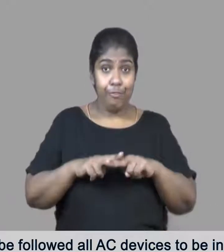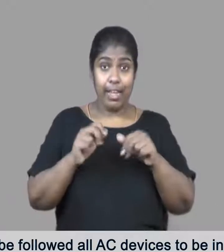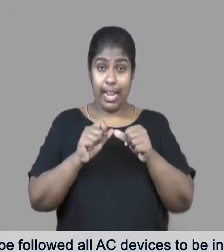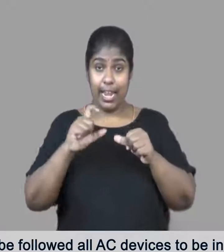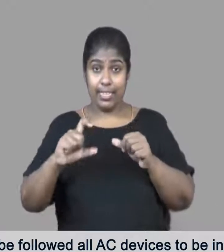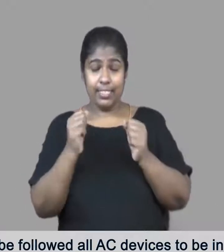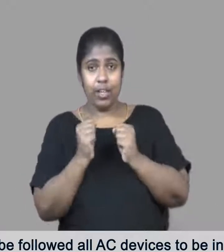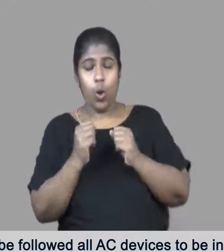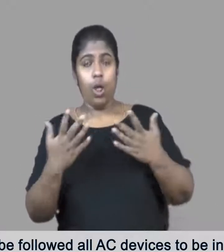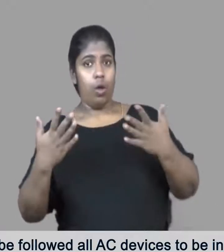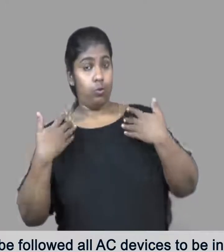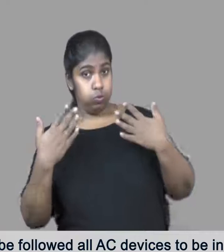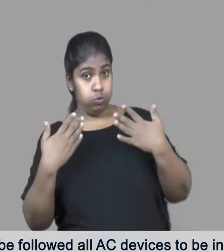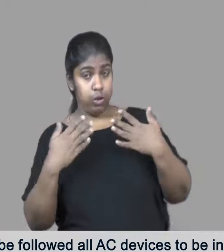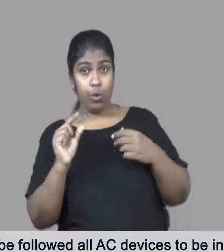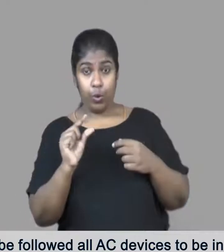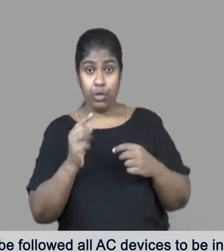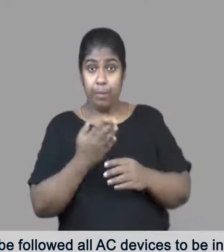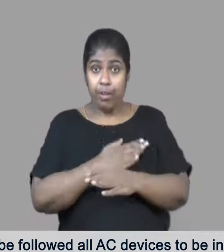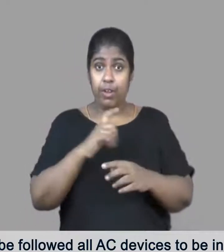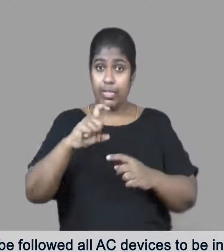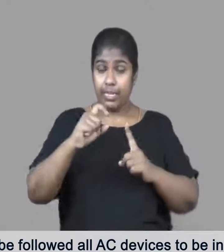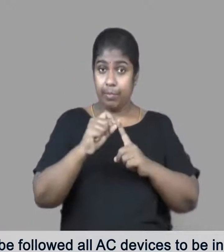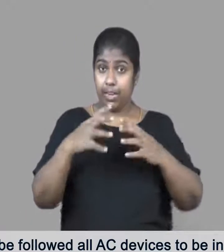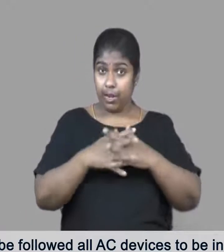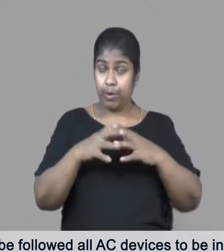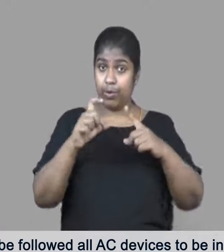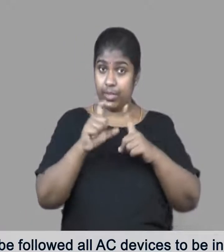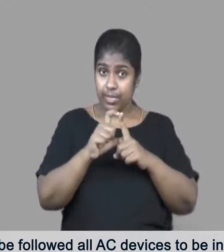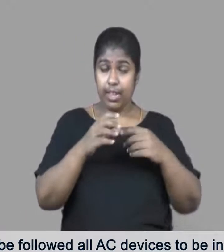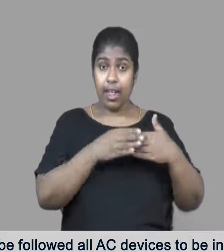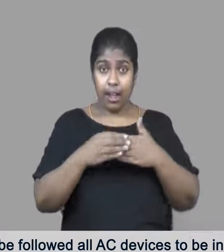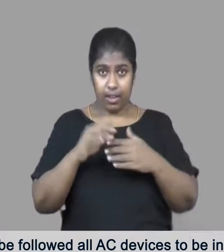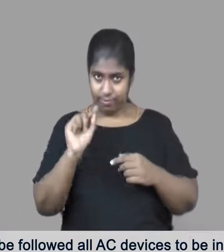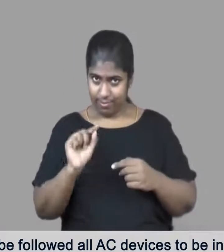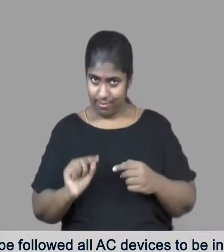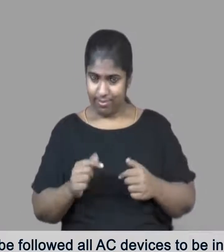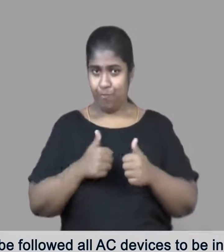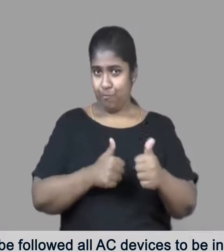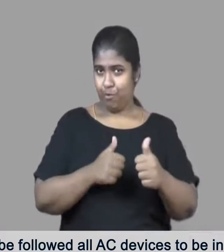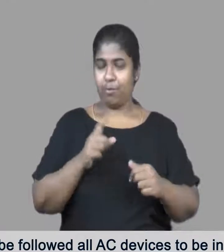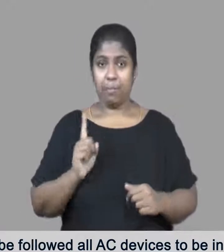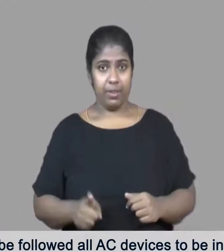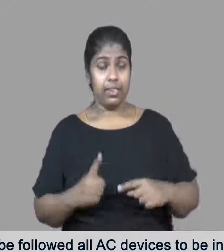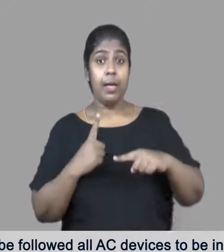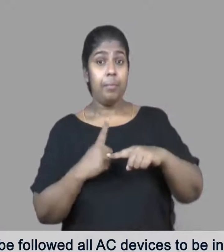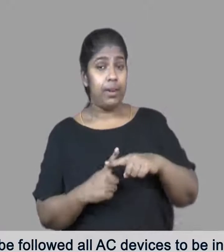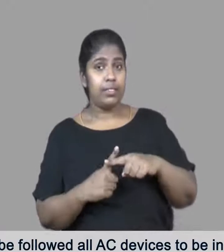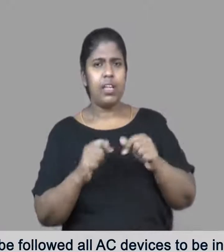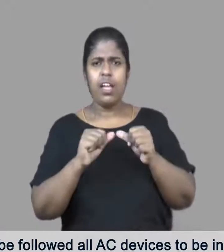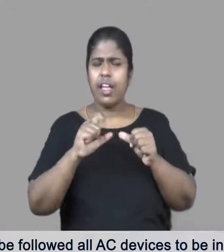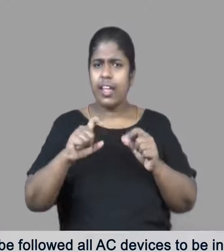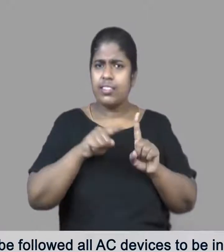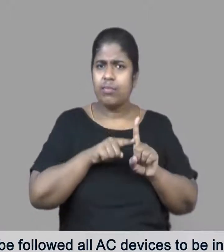For AC or ventilation, guidelines of CPWD to be followed.